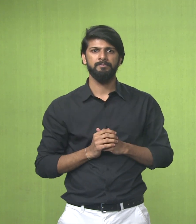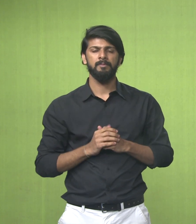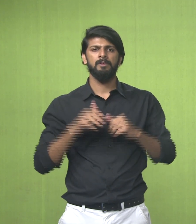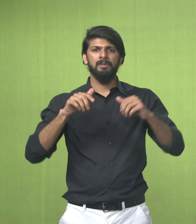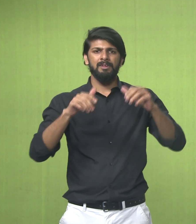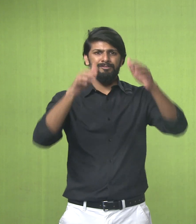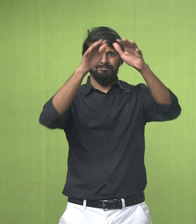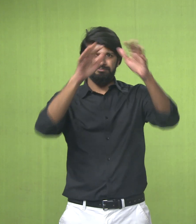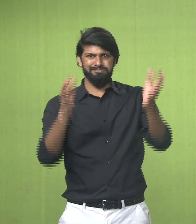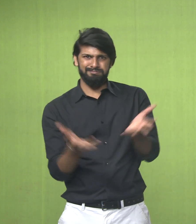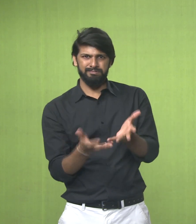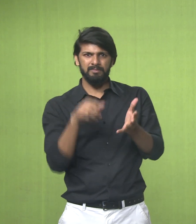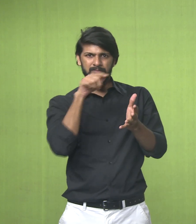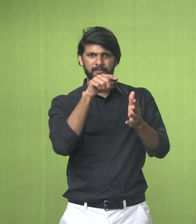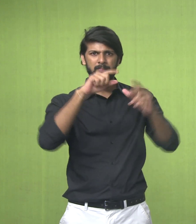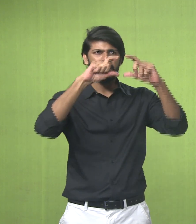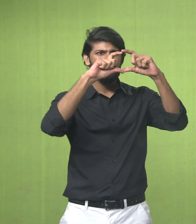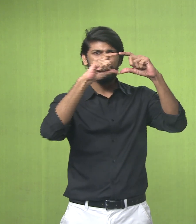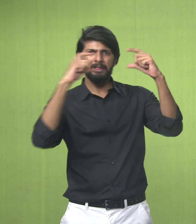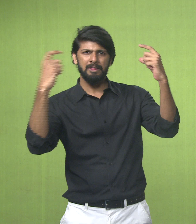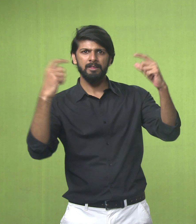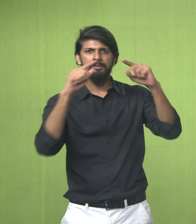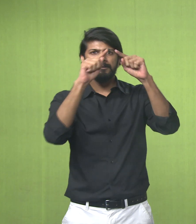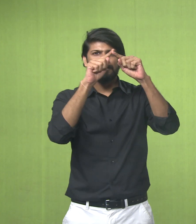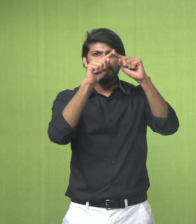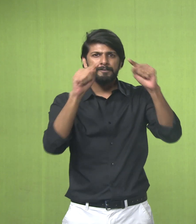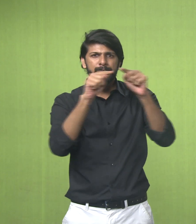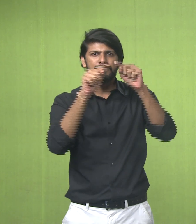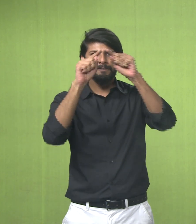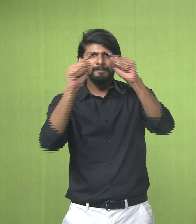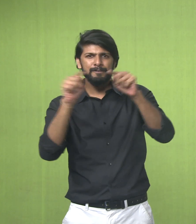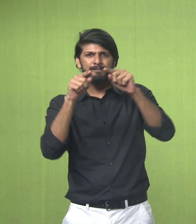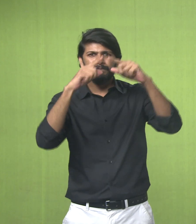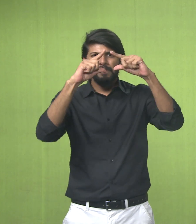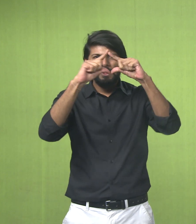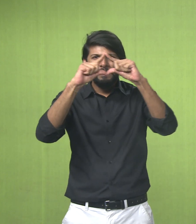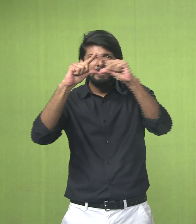Answer number 3, point A, the triangular lines indicate scales inside the fish's body.